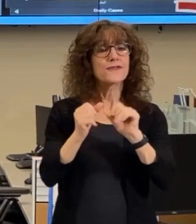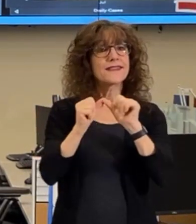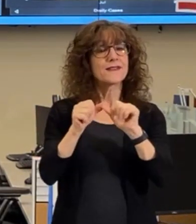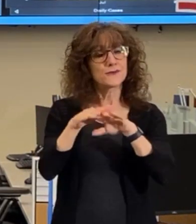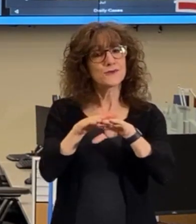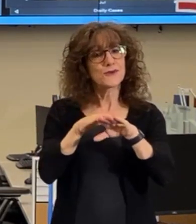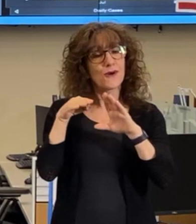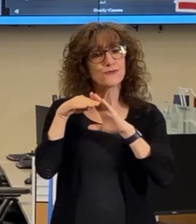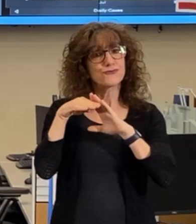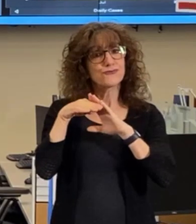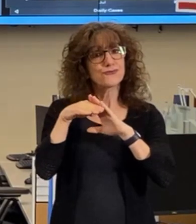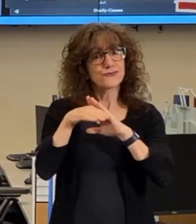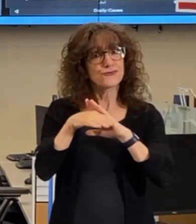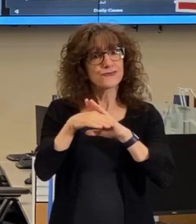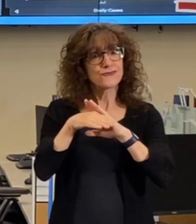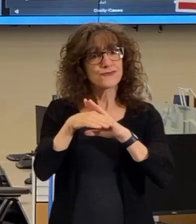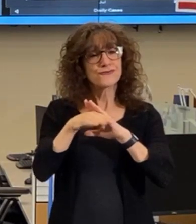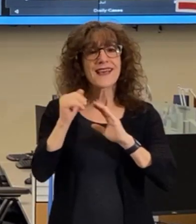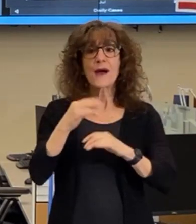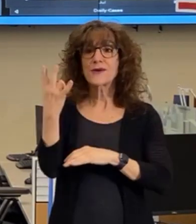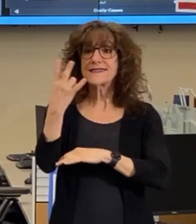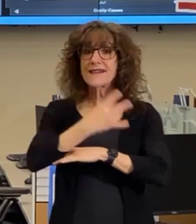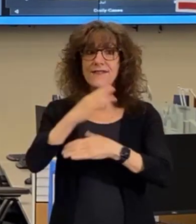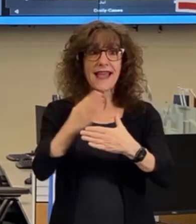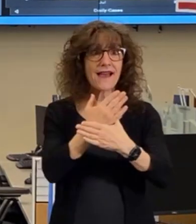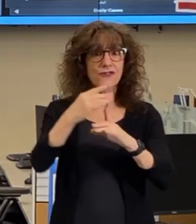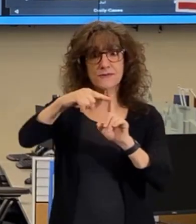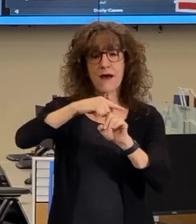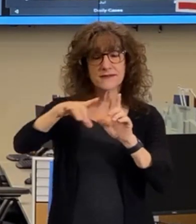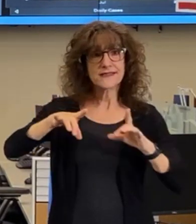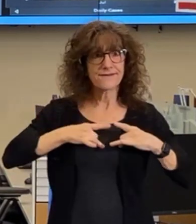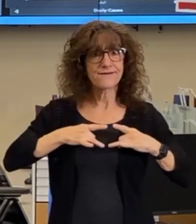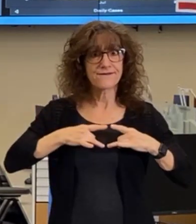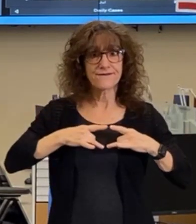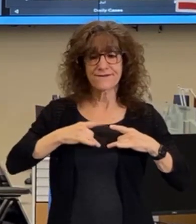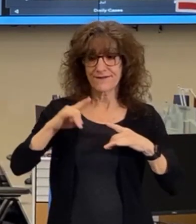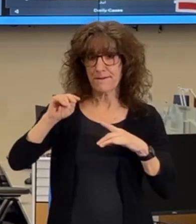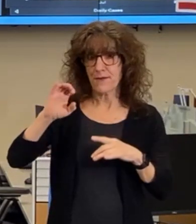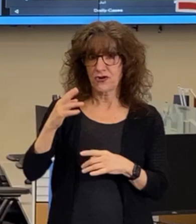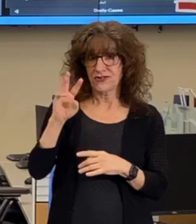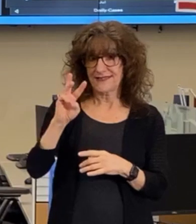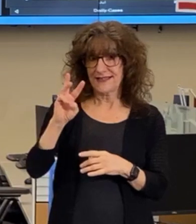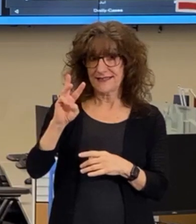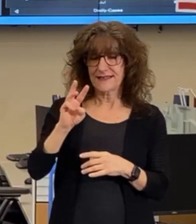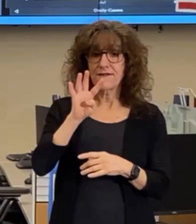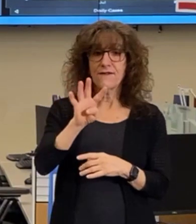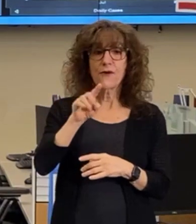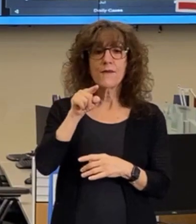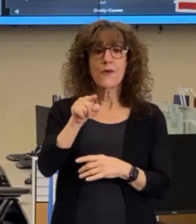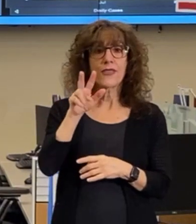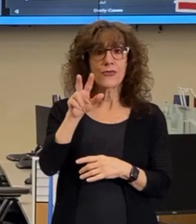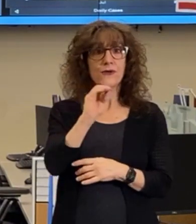slow. So in addition, our 7-day average positivity rate as of March 6th is